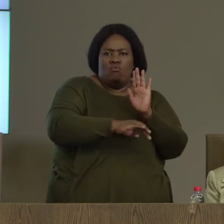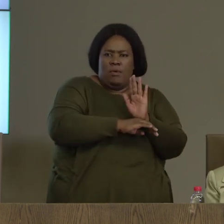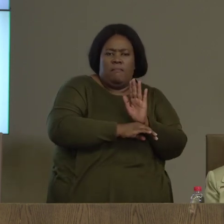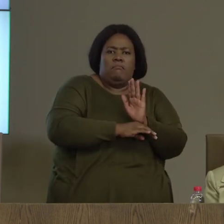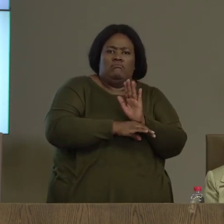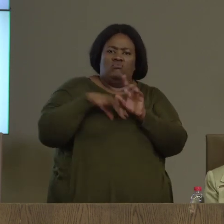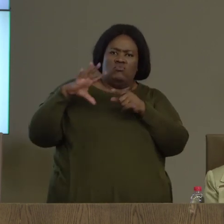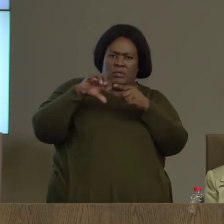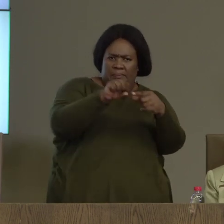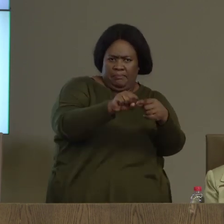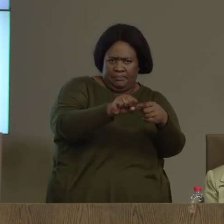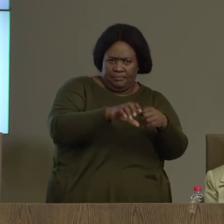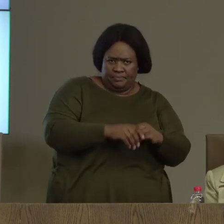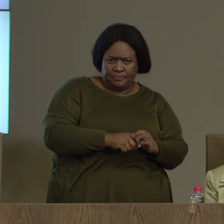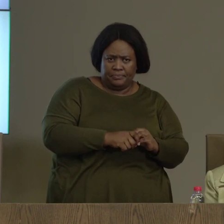say